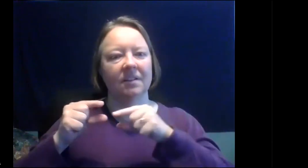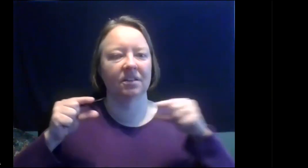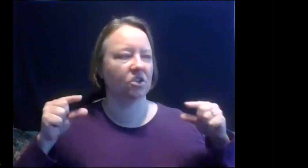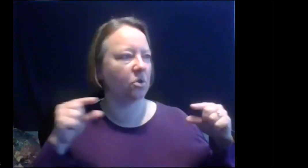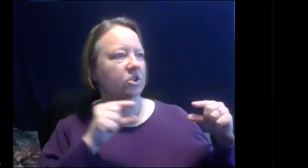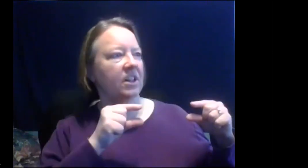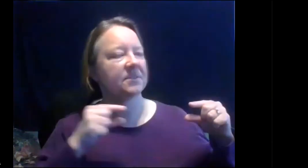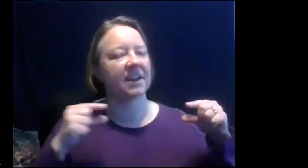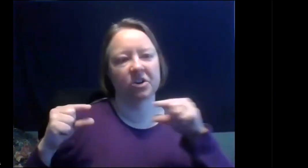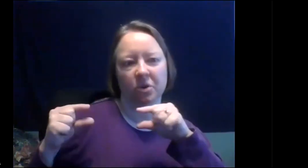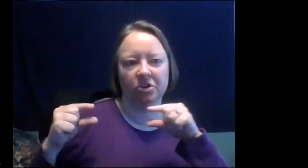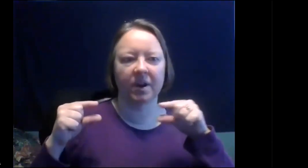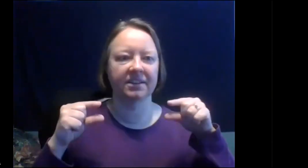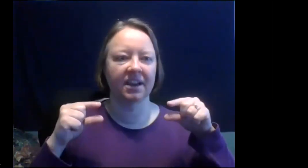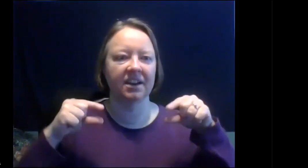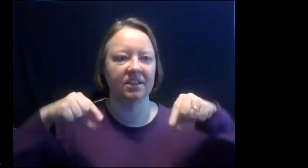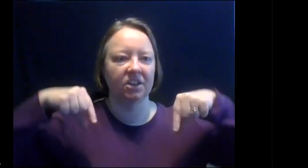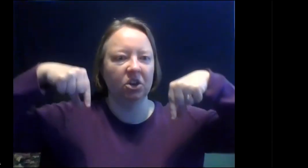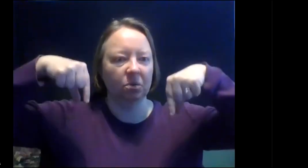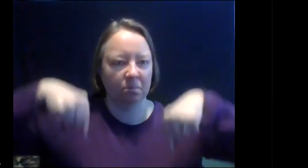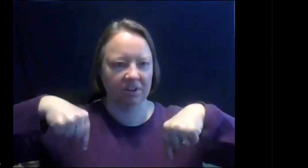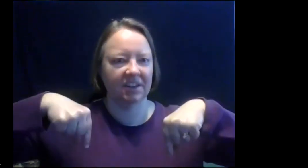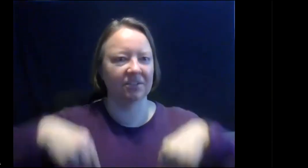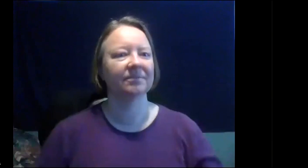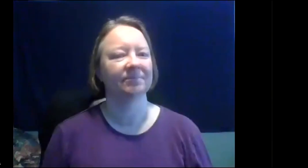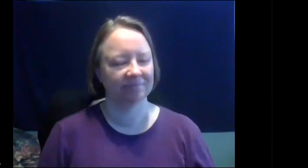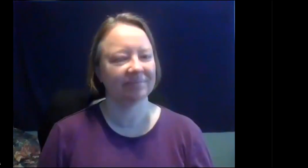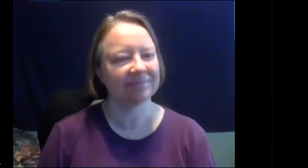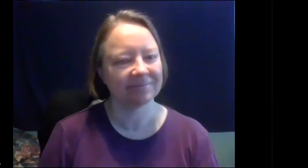okay. towards your left side or towards your right side, and the Q points down.